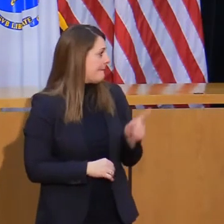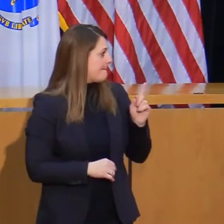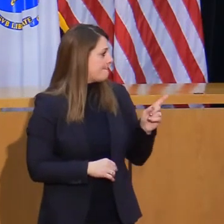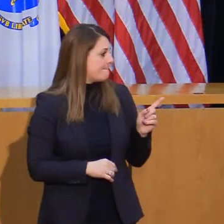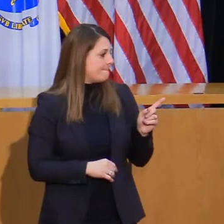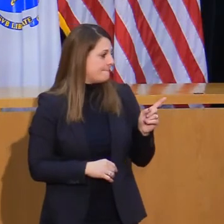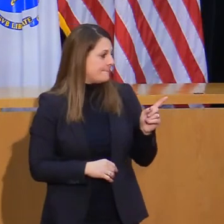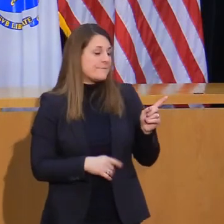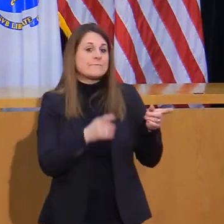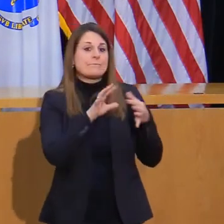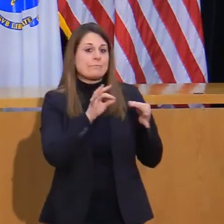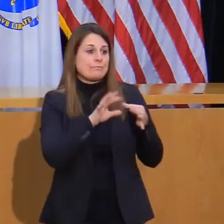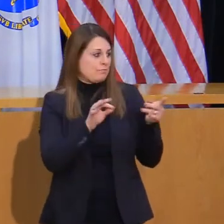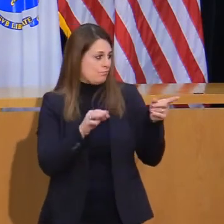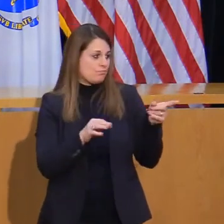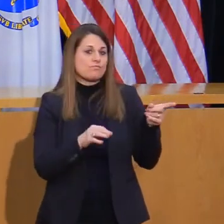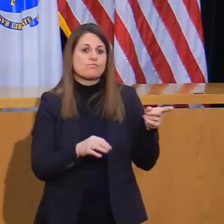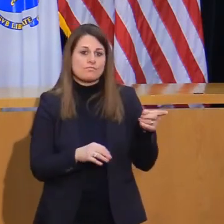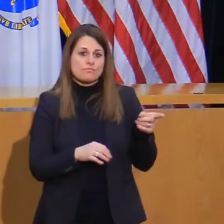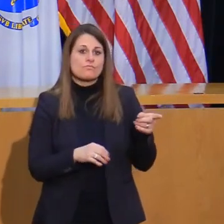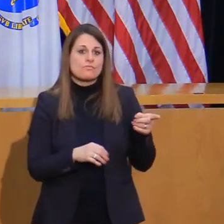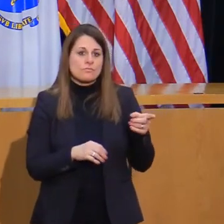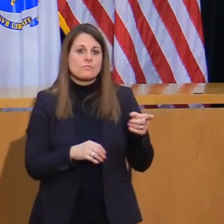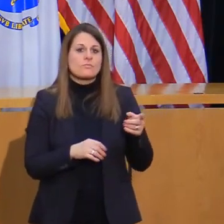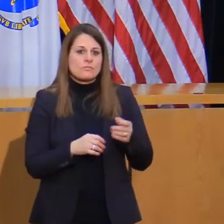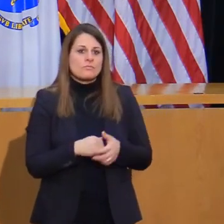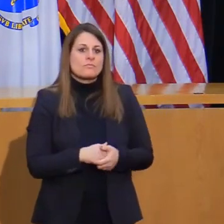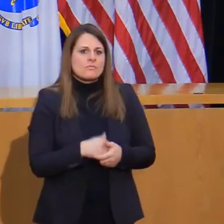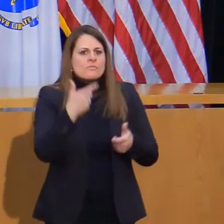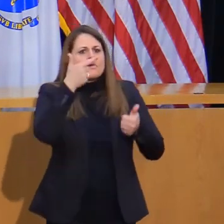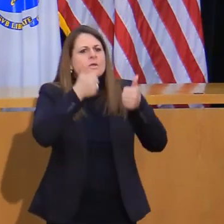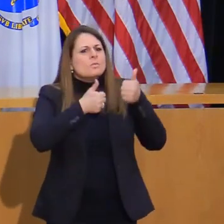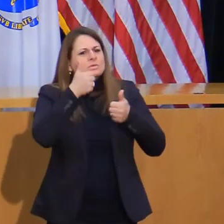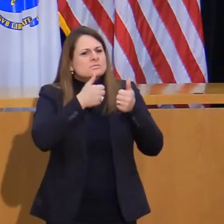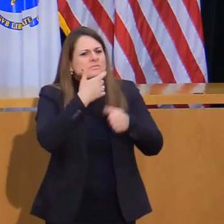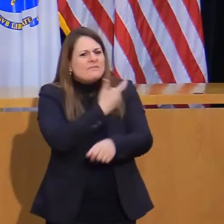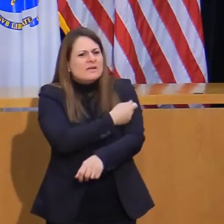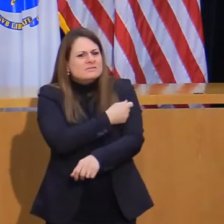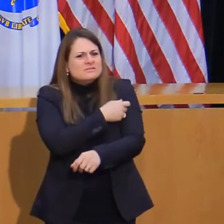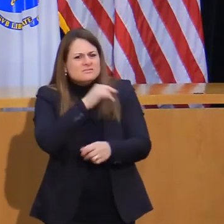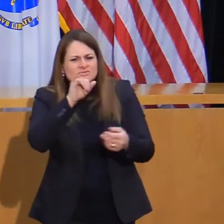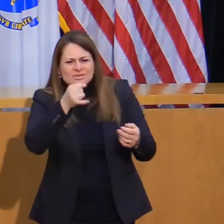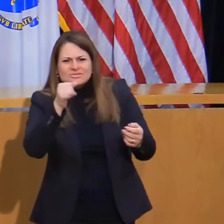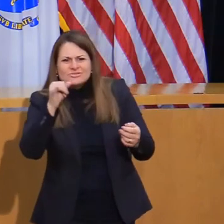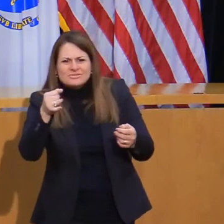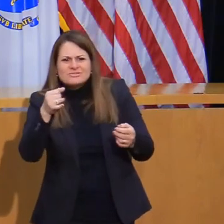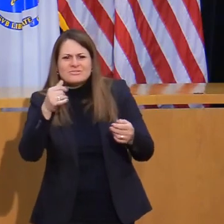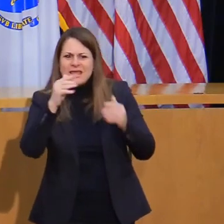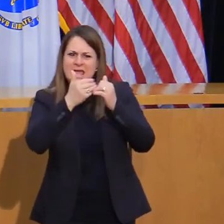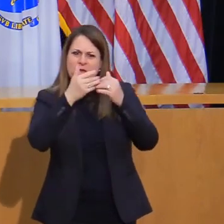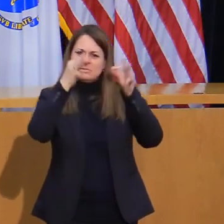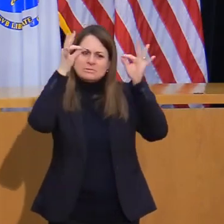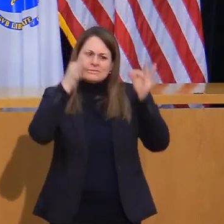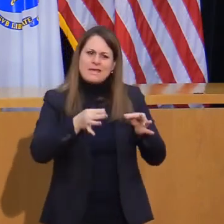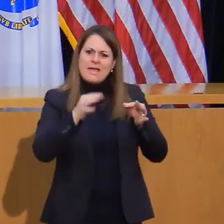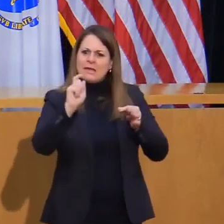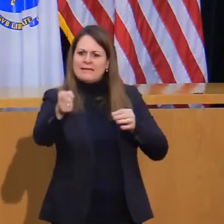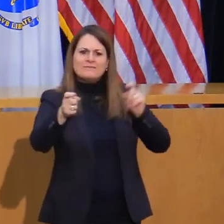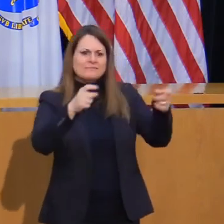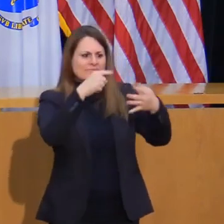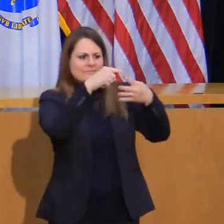program? And will it be a new category then with the new Johnson & Johnson doses coming in, or how will that fit without everything else you're prioritizing? So we